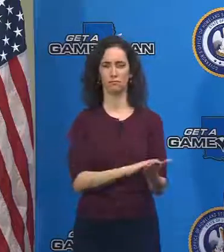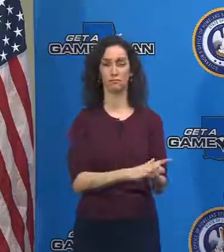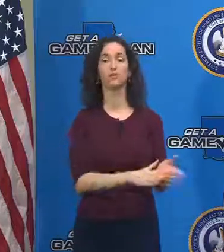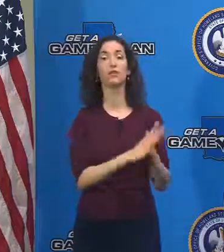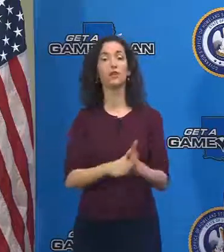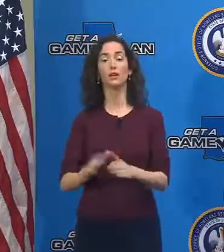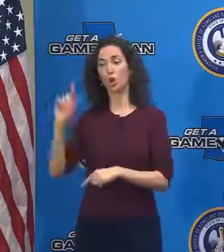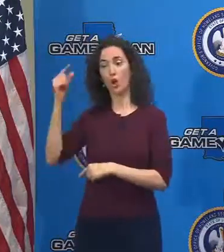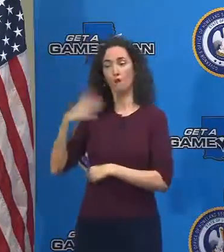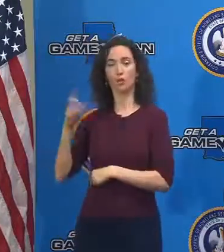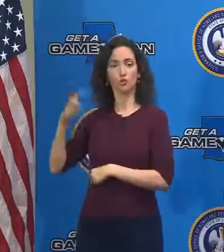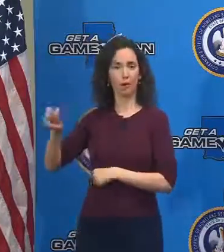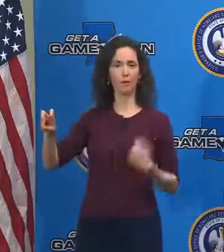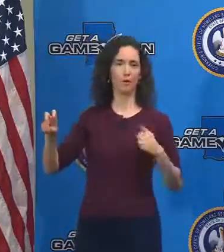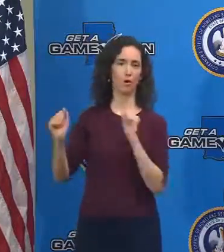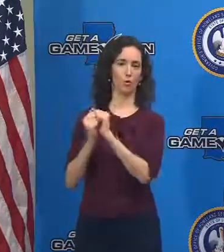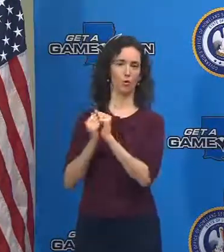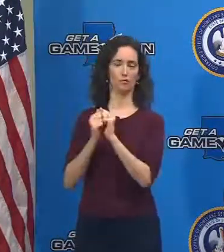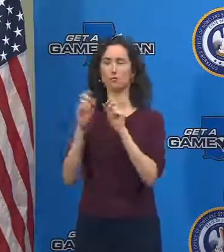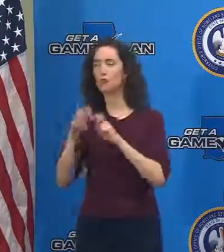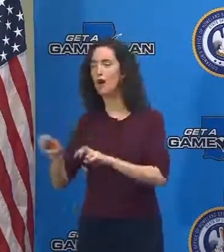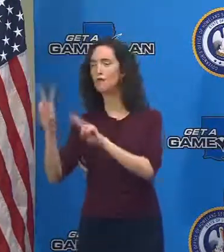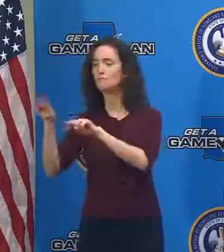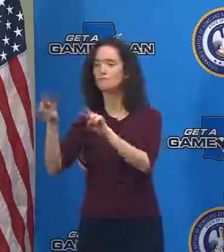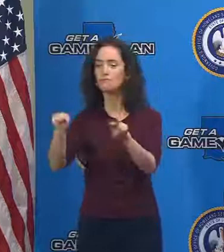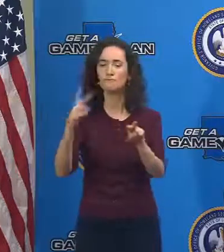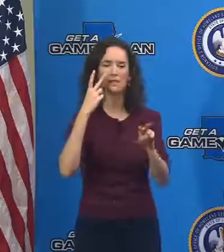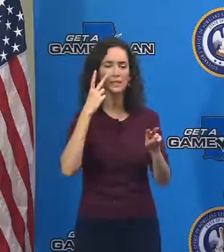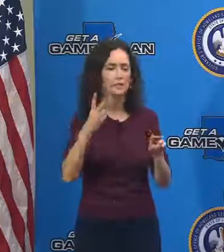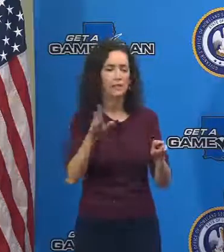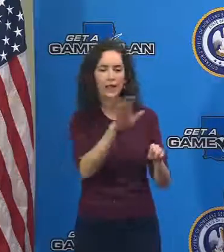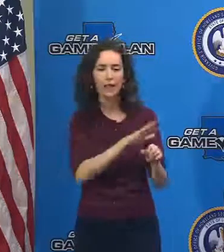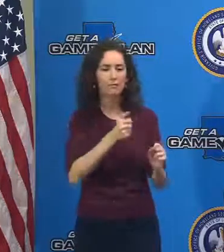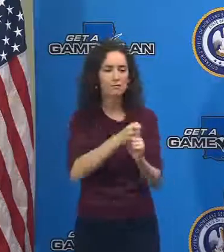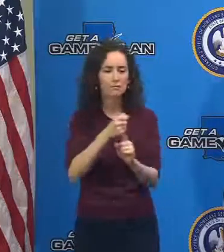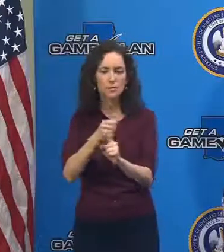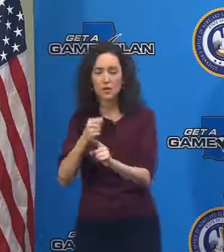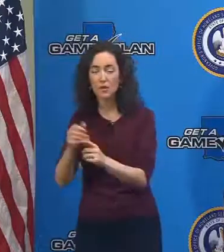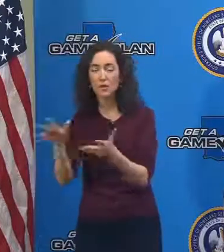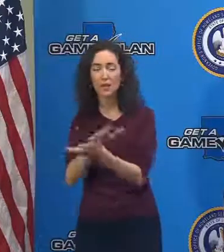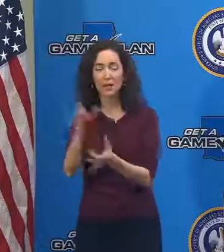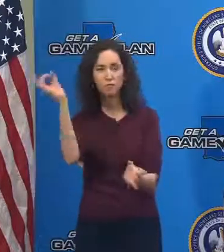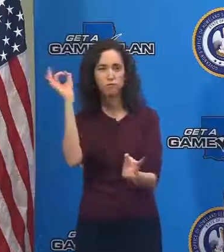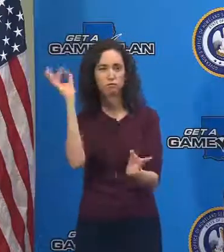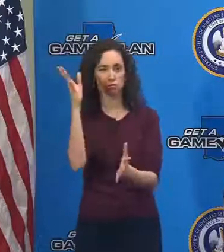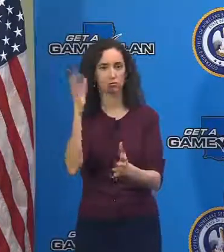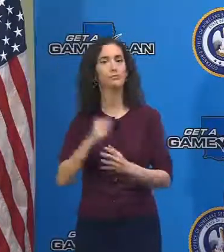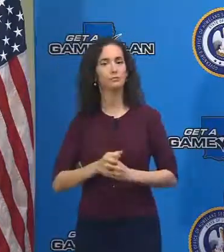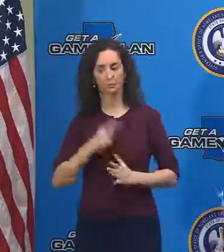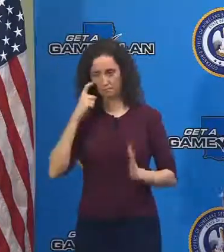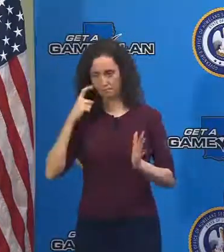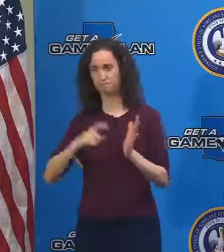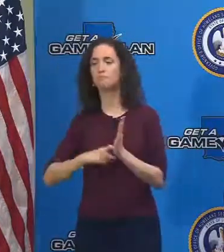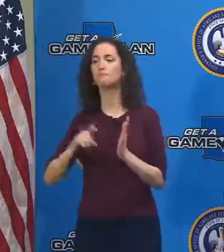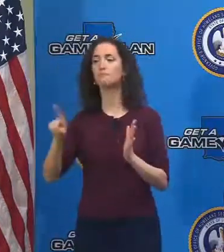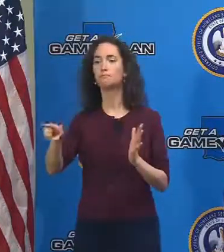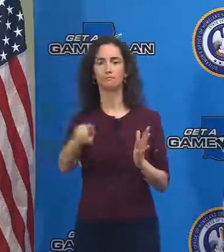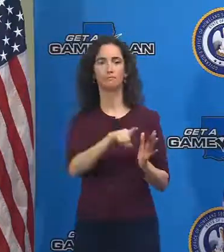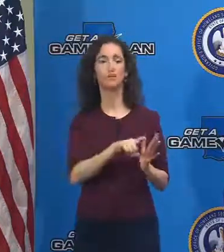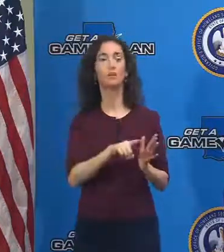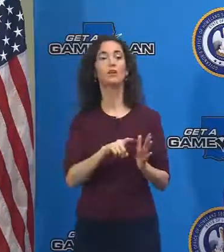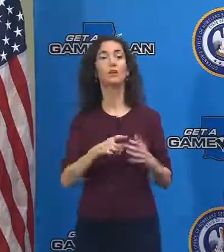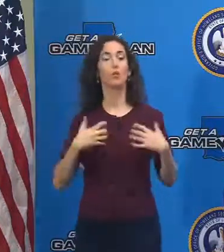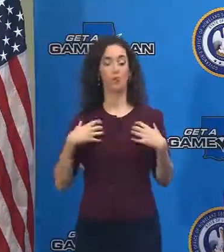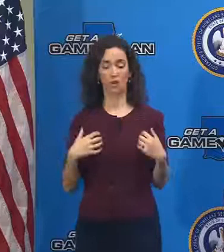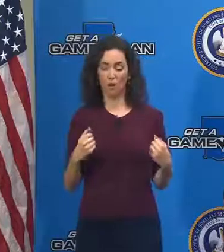governor. I've been out to the impacted areas, and I've seen the extensive damage that's out there, and it is significant. We understand that recovery is a